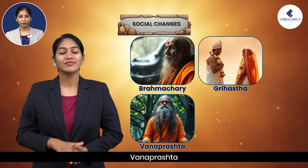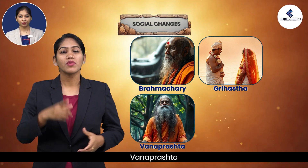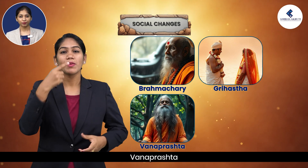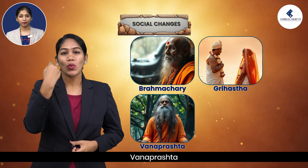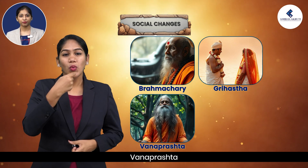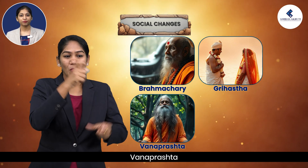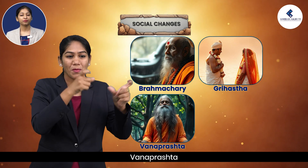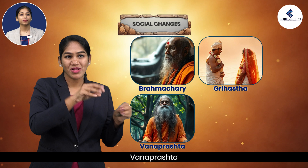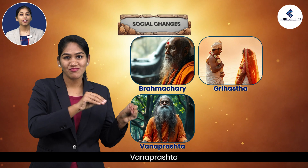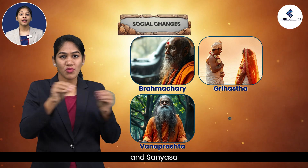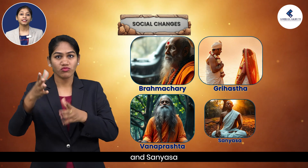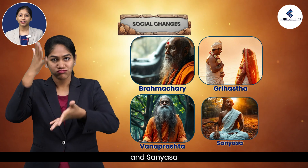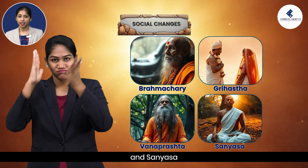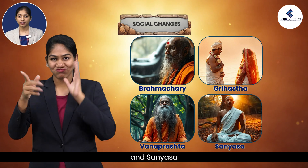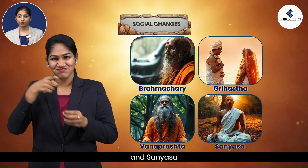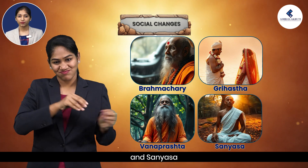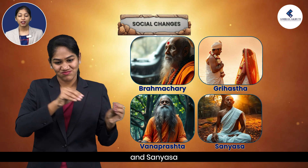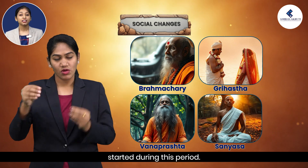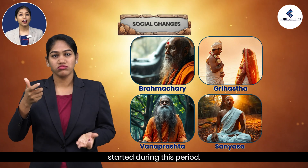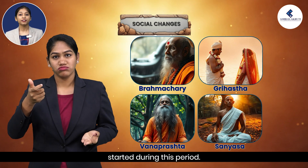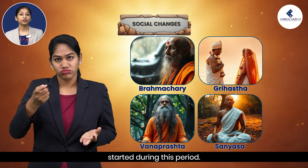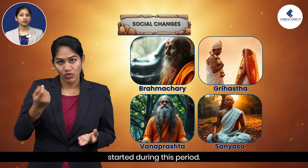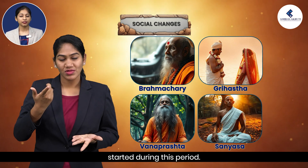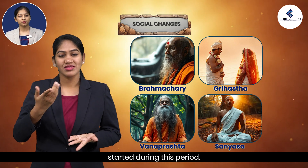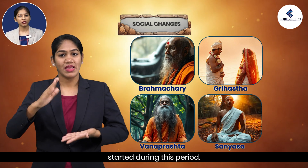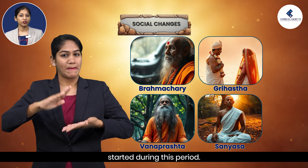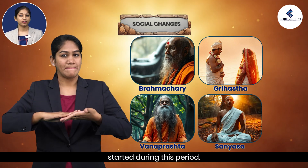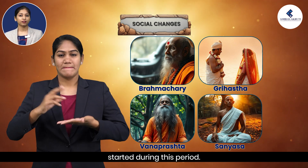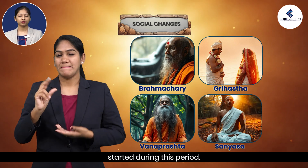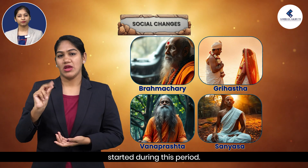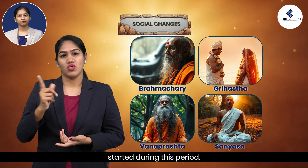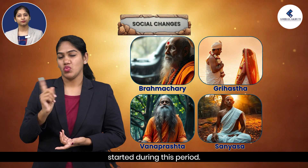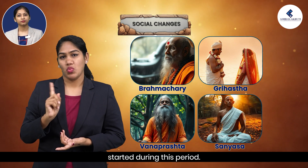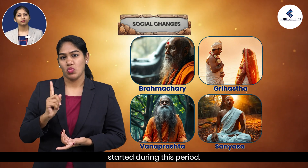Vanprastha and Sannyasa started during this period.